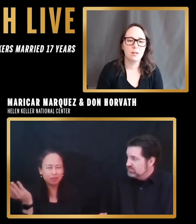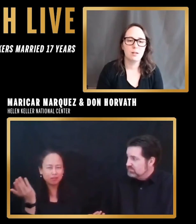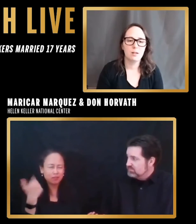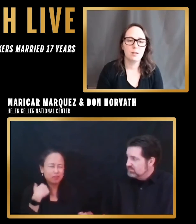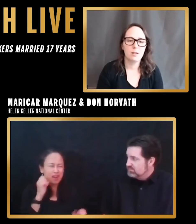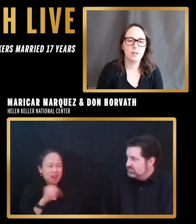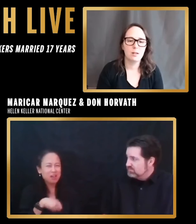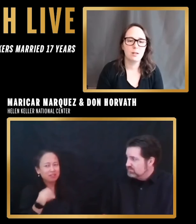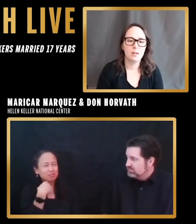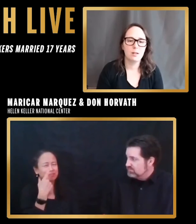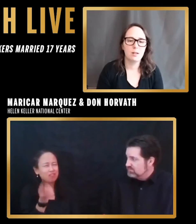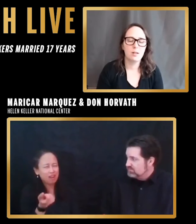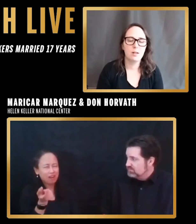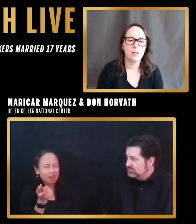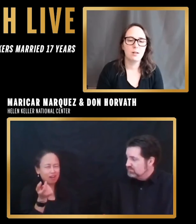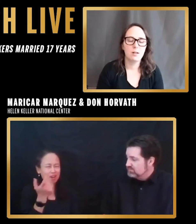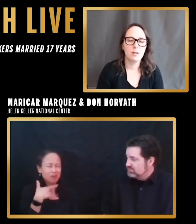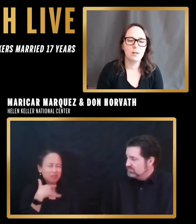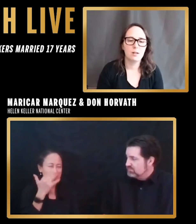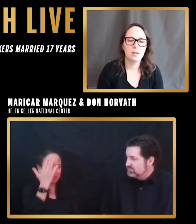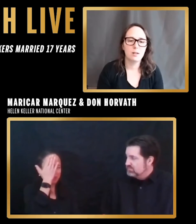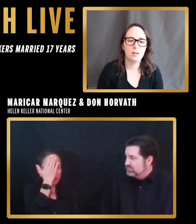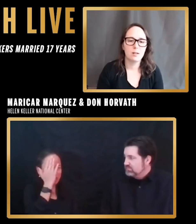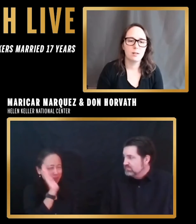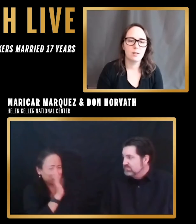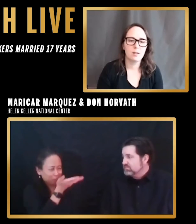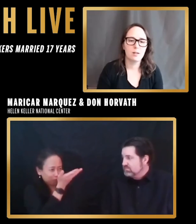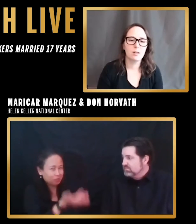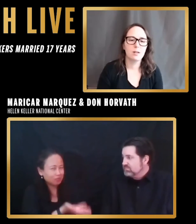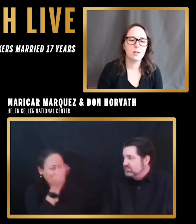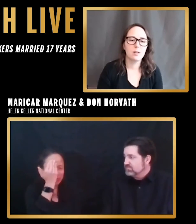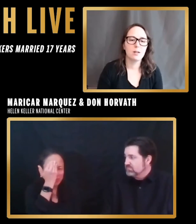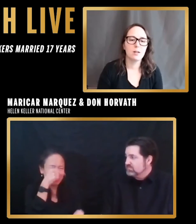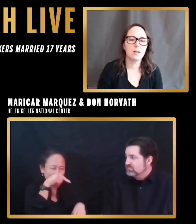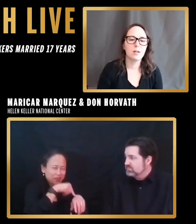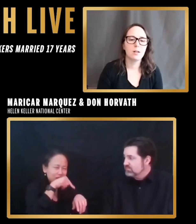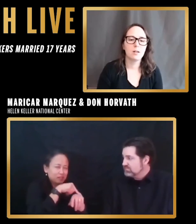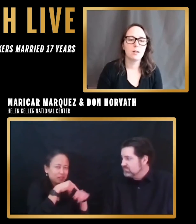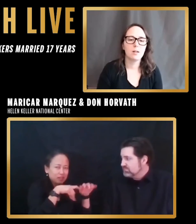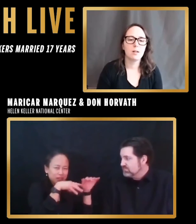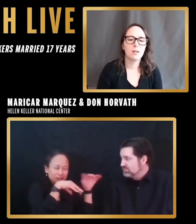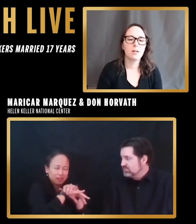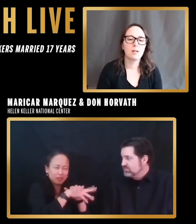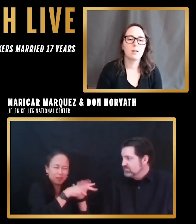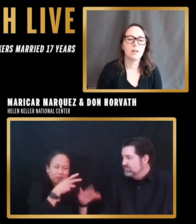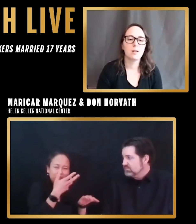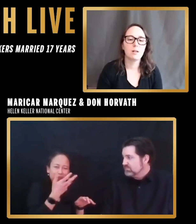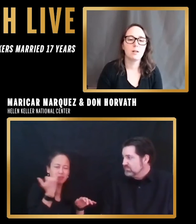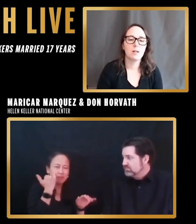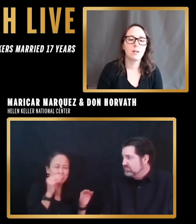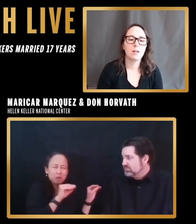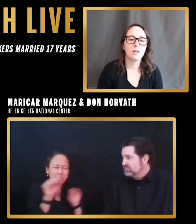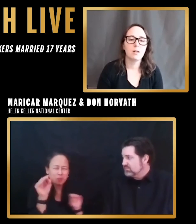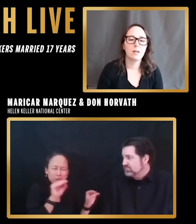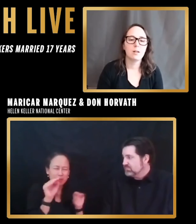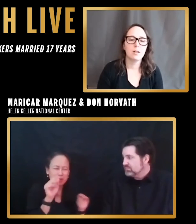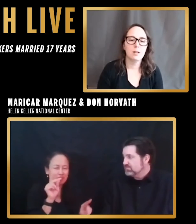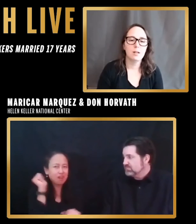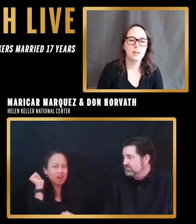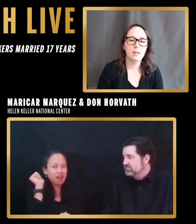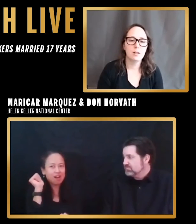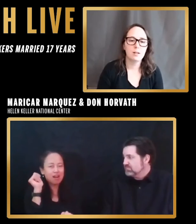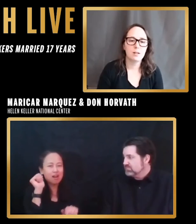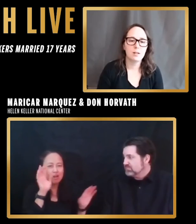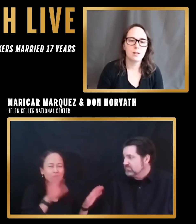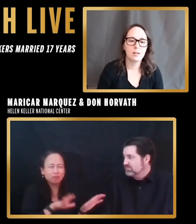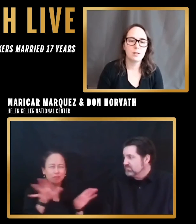So if somebody's frustrated or angry, I can feel it. I know it. And I also